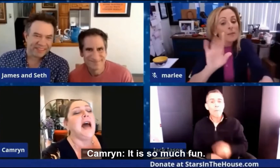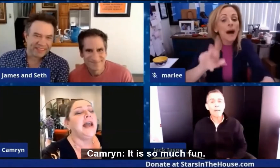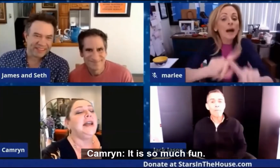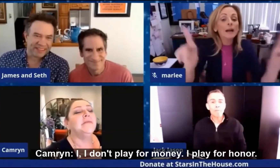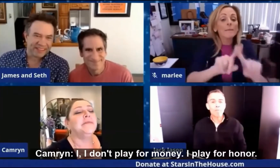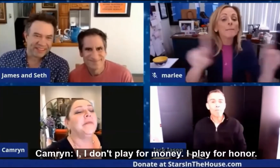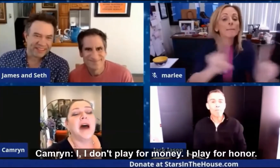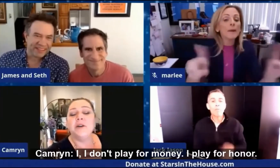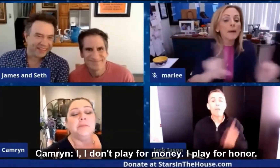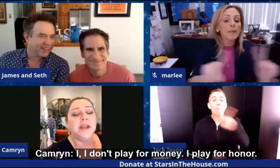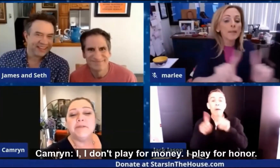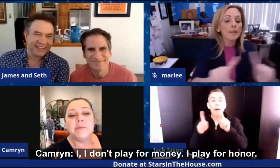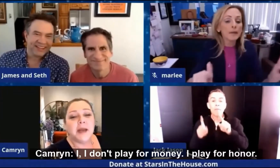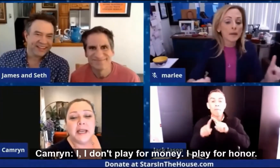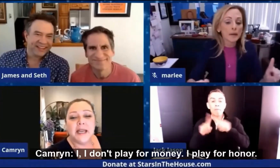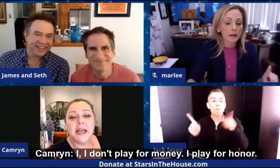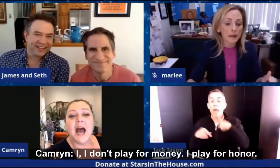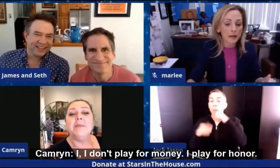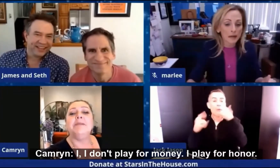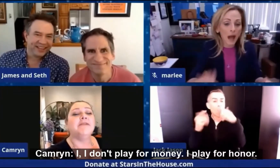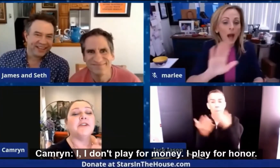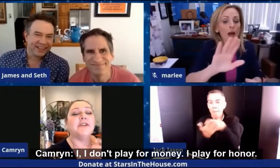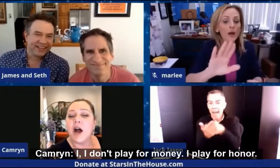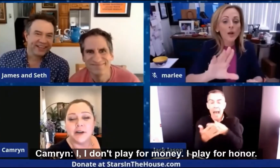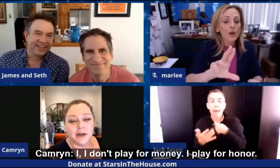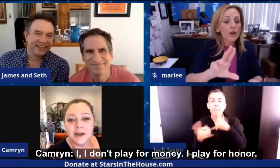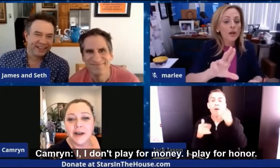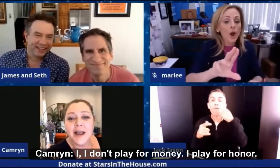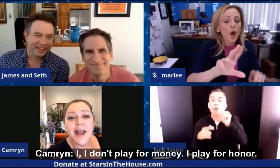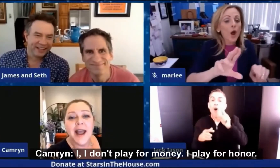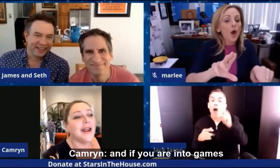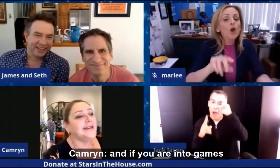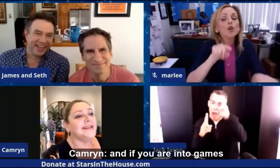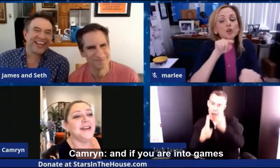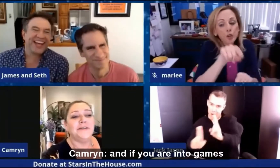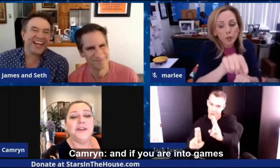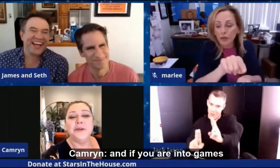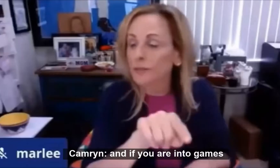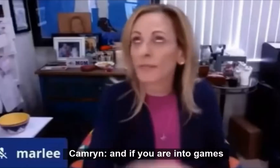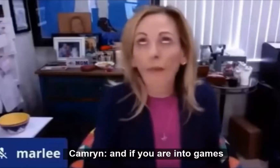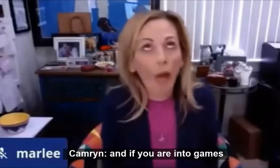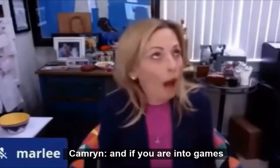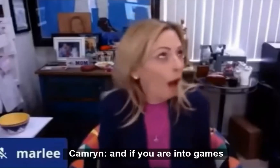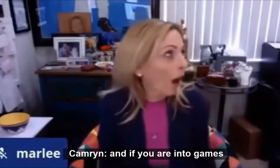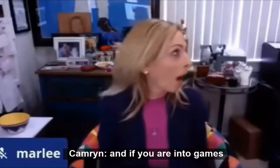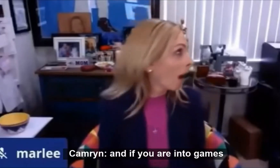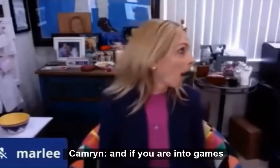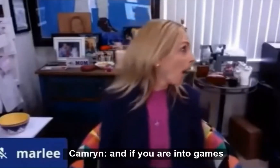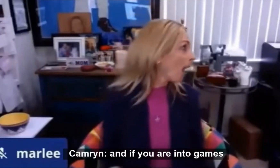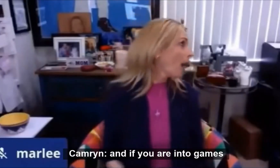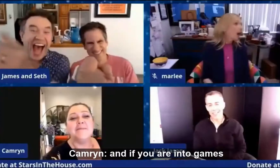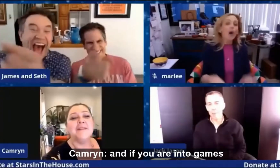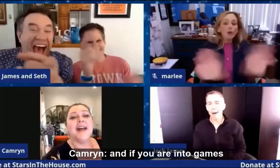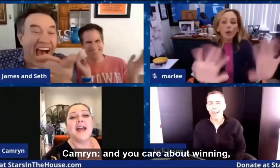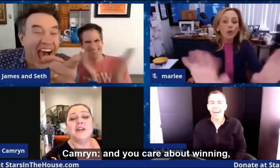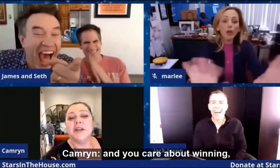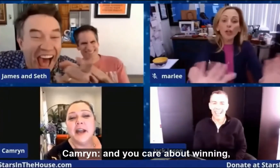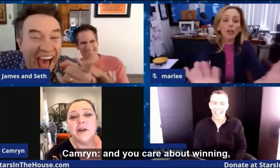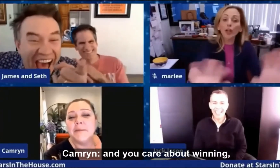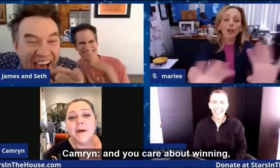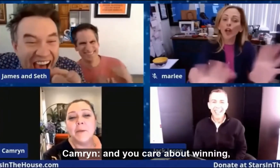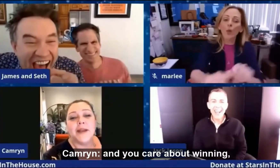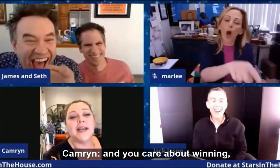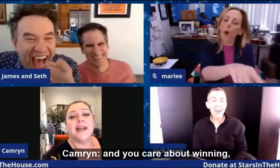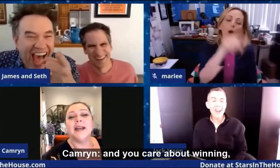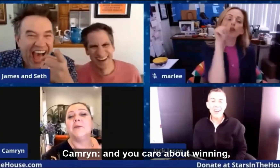fun. I don't play for money. I play for honor. And if you are in the game and you